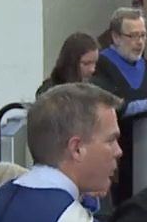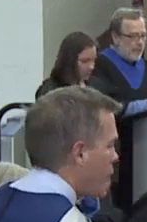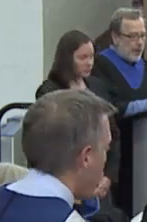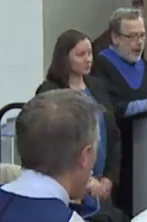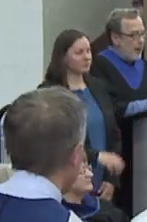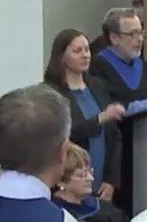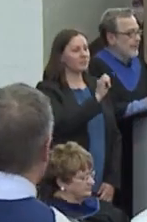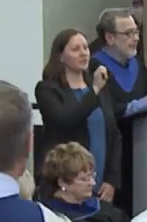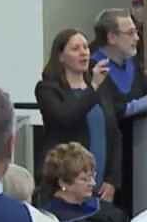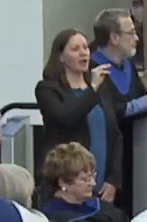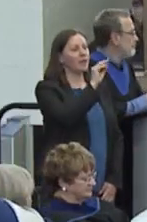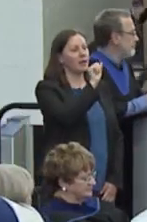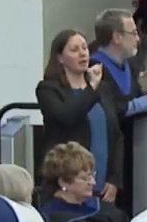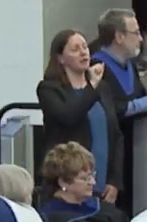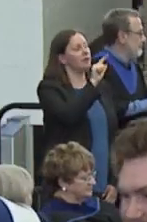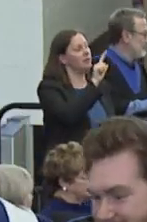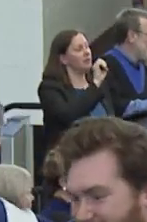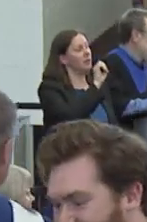Emma LeBlanc.